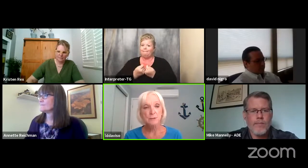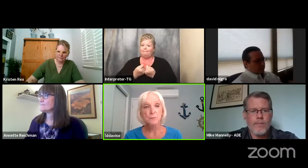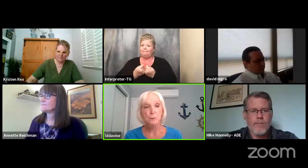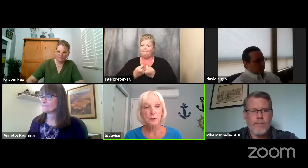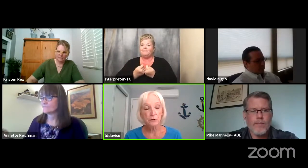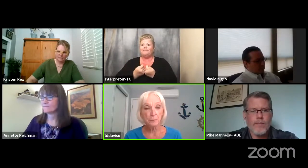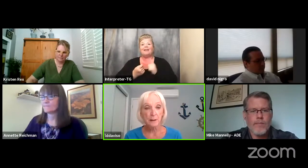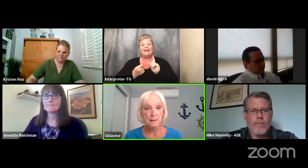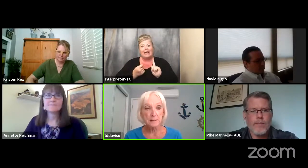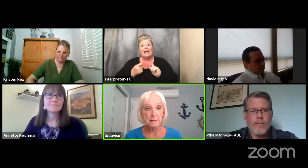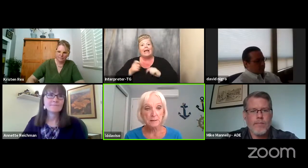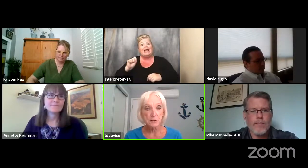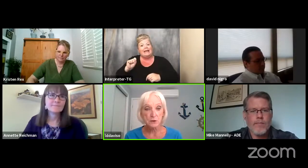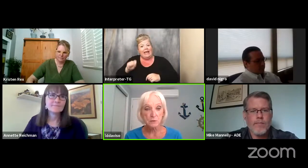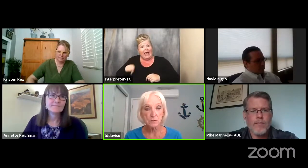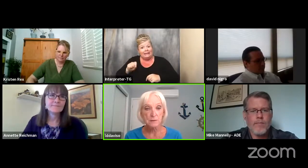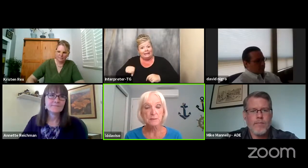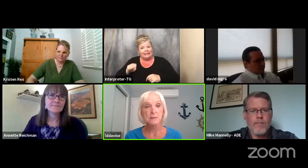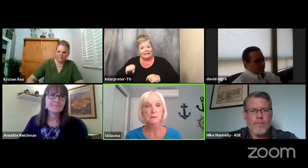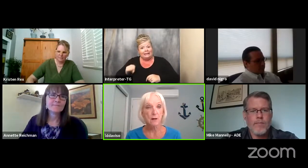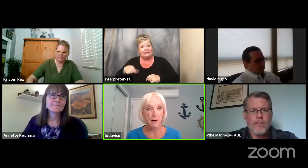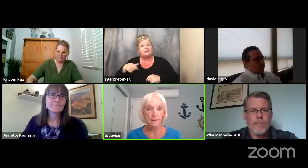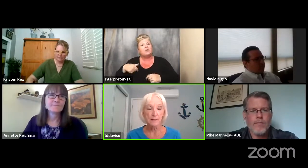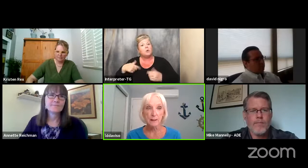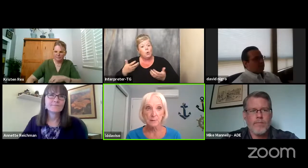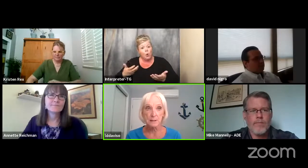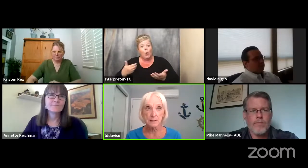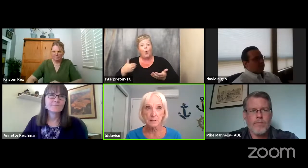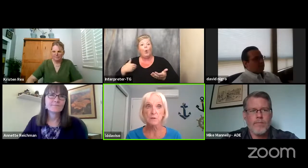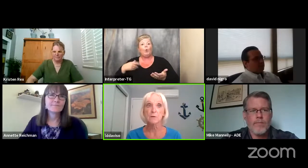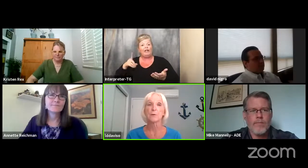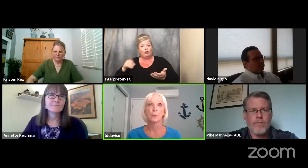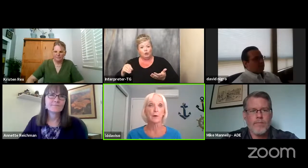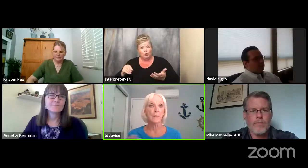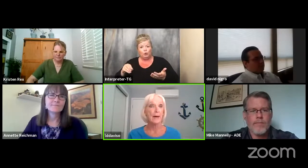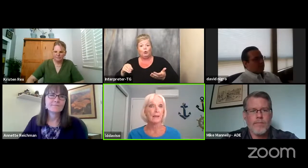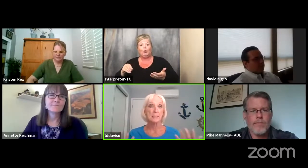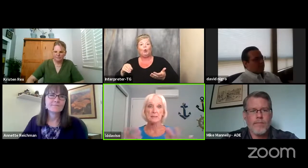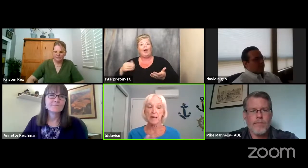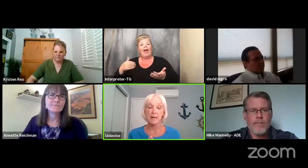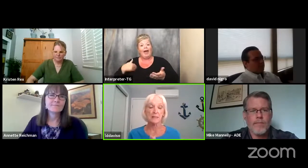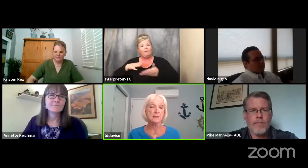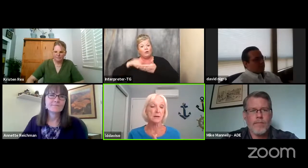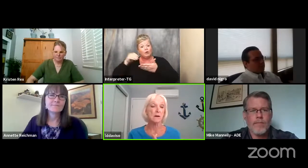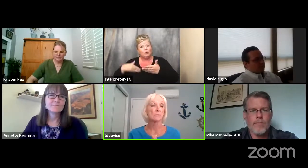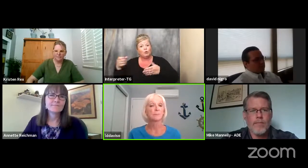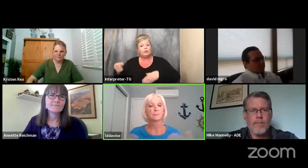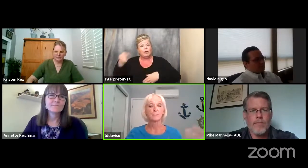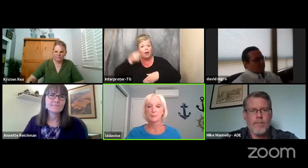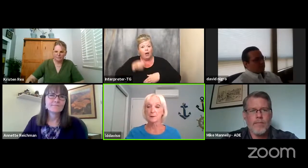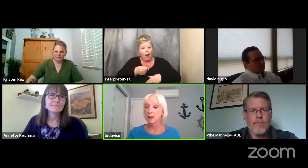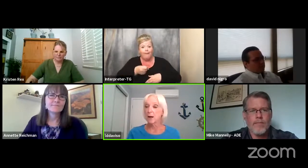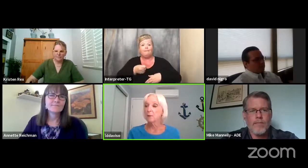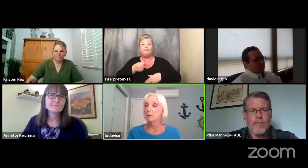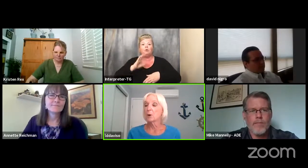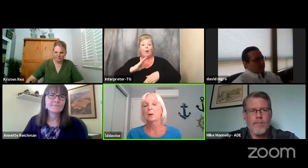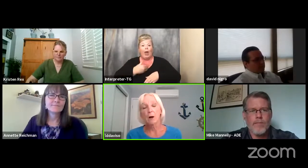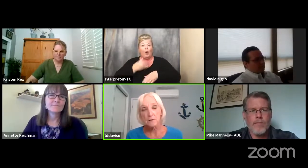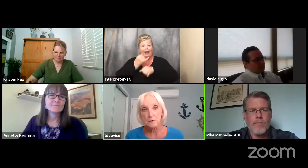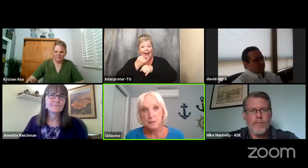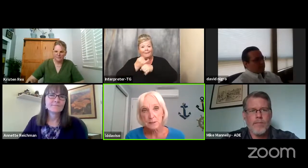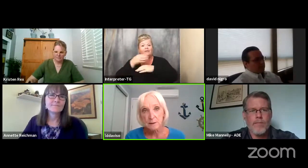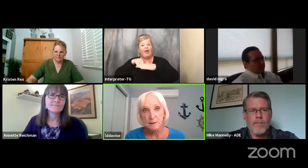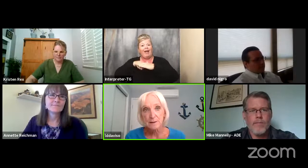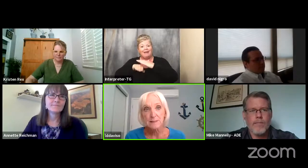And yes, we do place the students on the campuses for the access to ASL, but